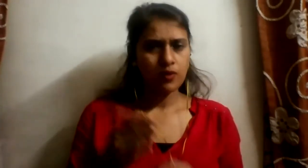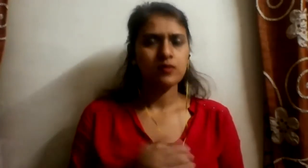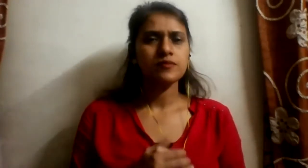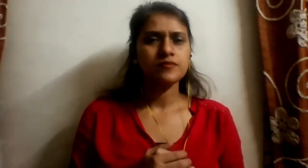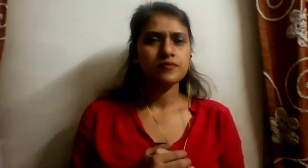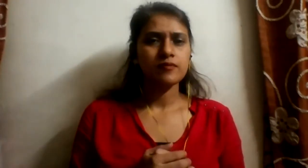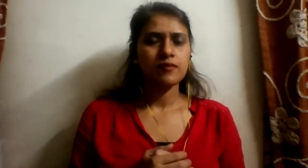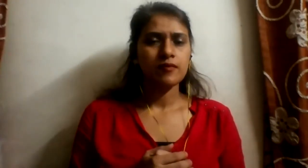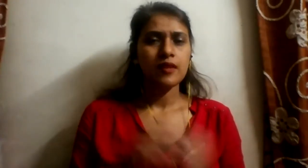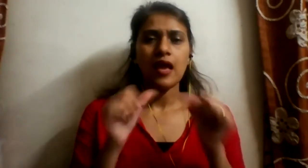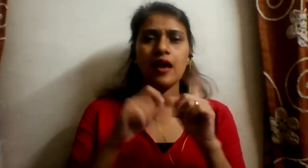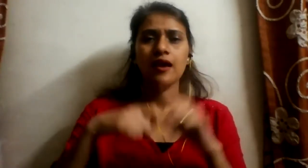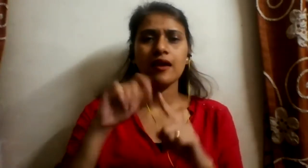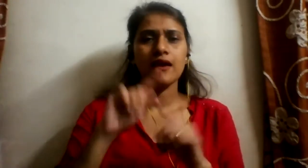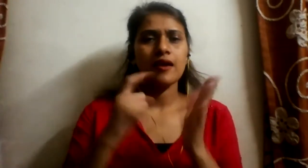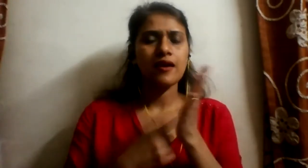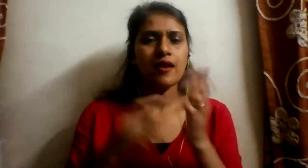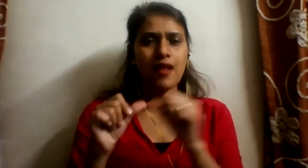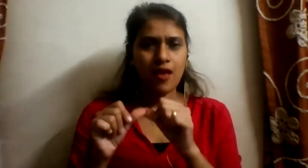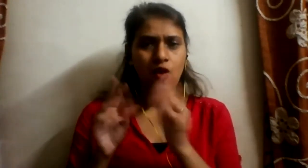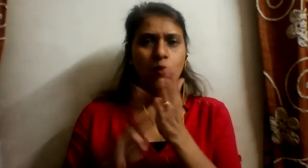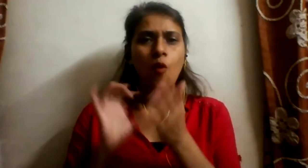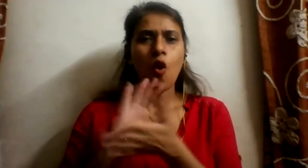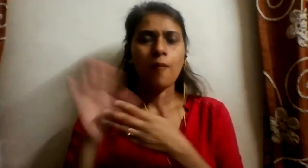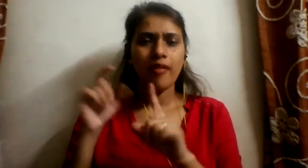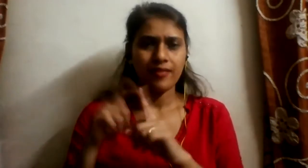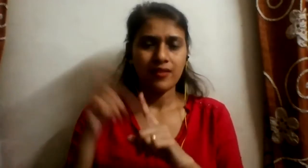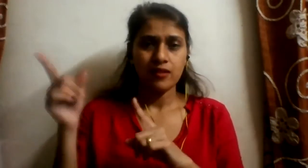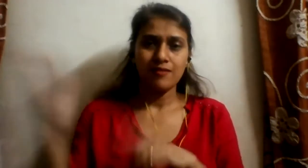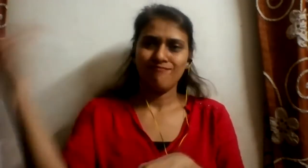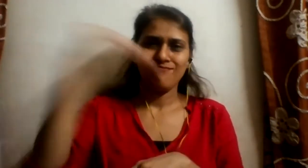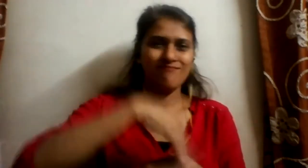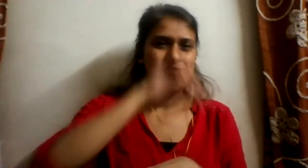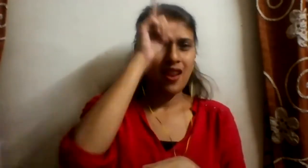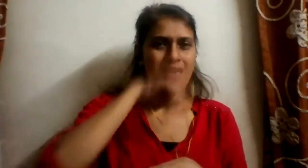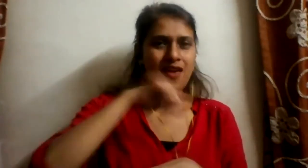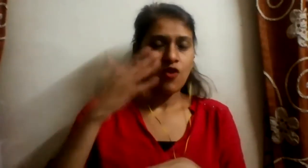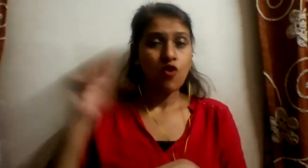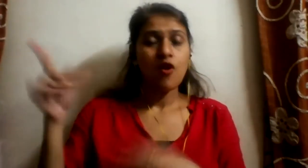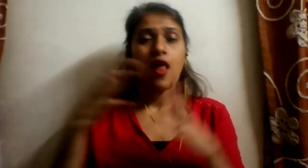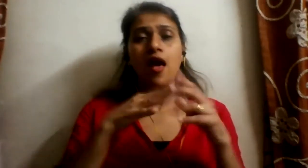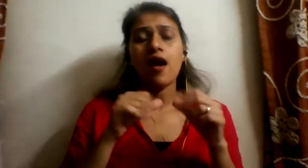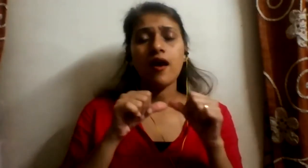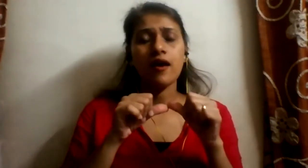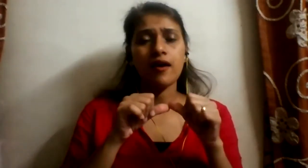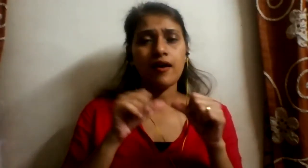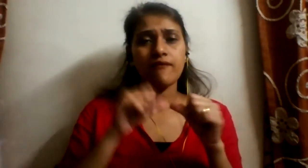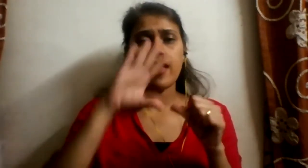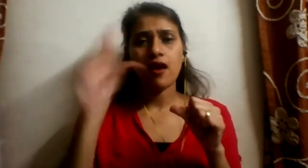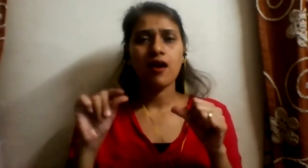from South Africa. He visited India. He was actually judge of Constitutional Court of South Africa. Constitutional Court is